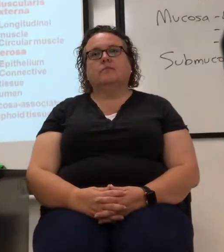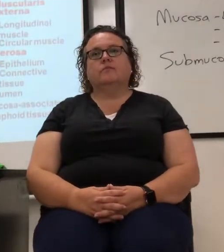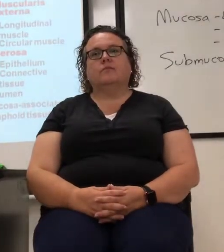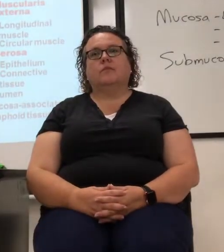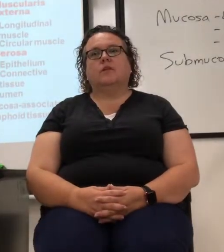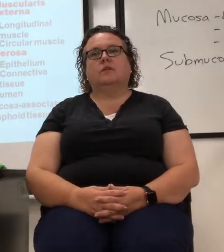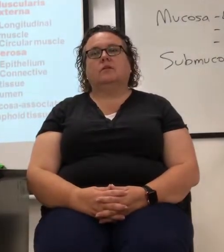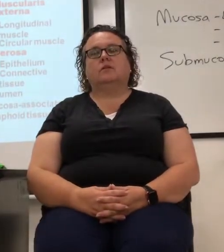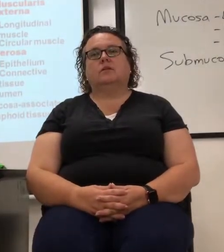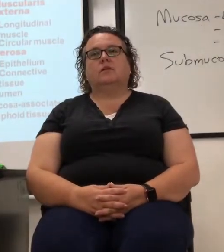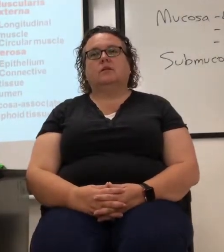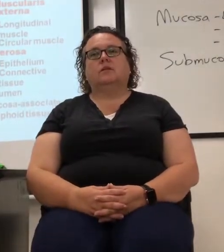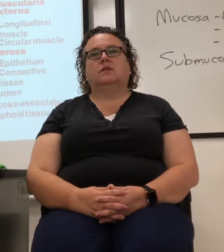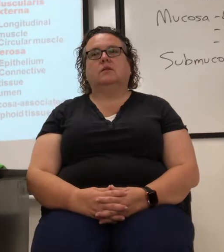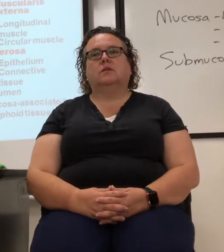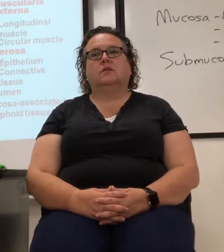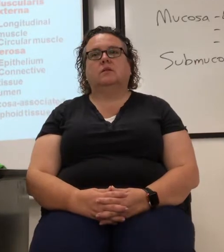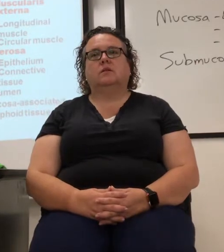We'll squeeze out the bottom here.